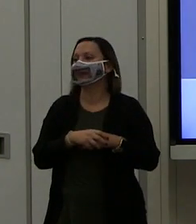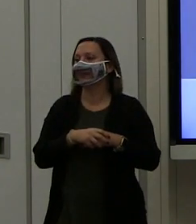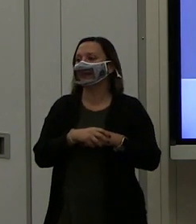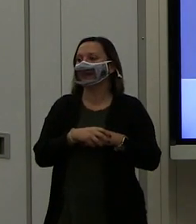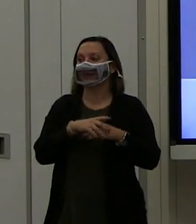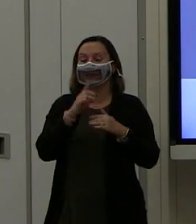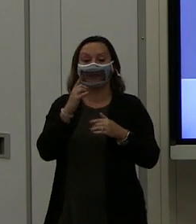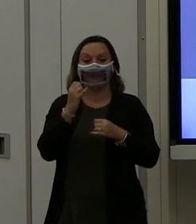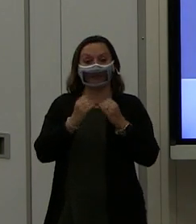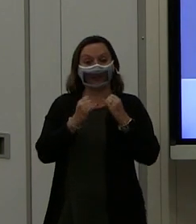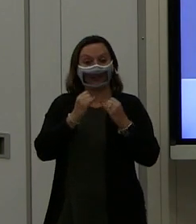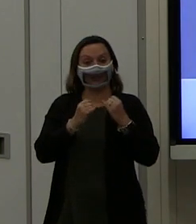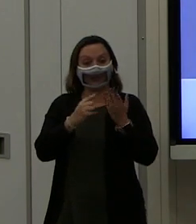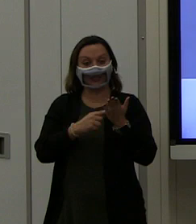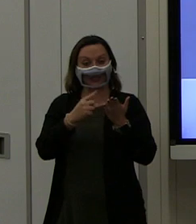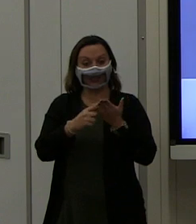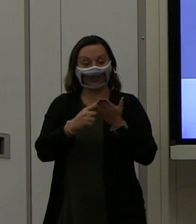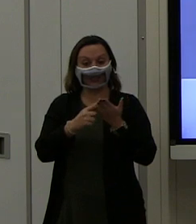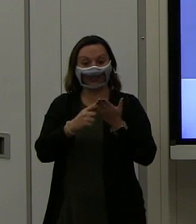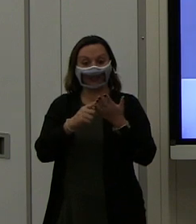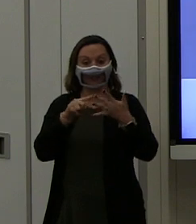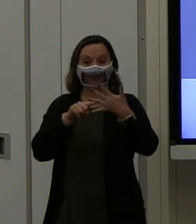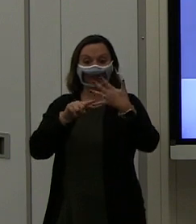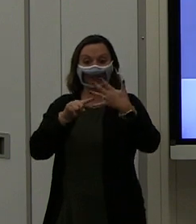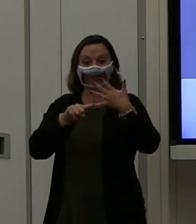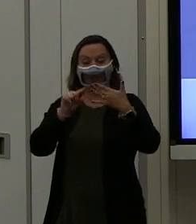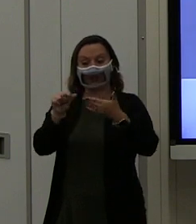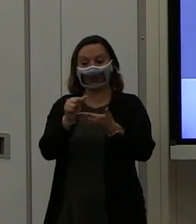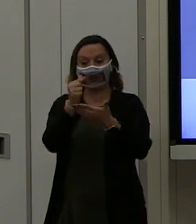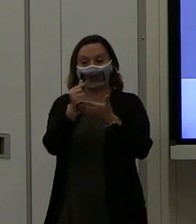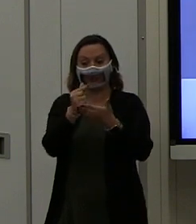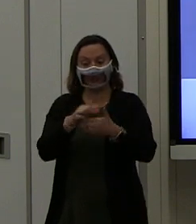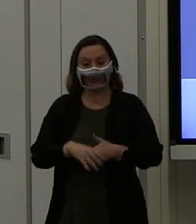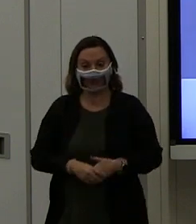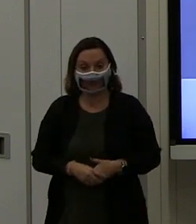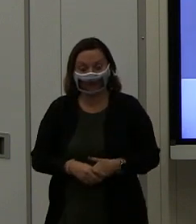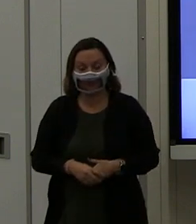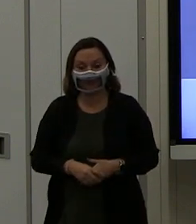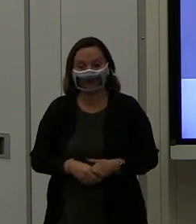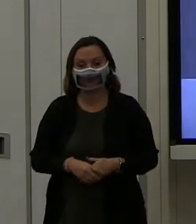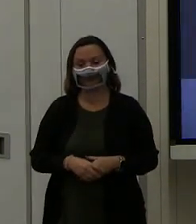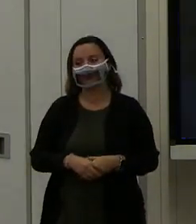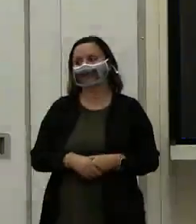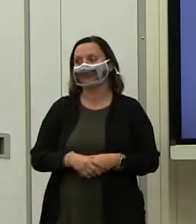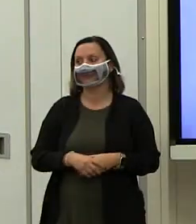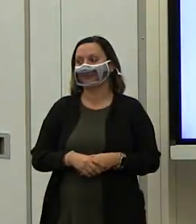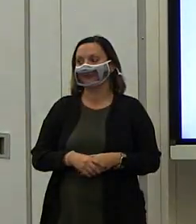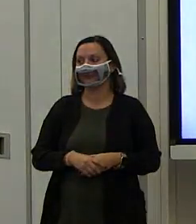And finally, we'll discuss standard five, which is graduation rate.